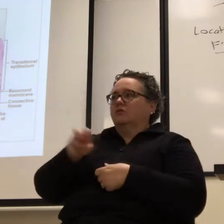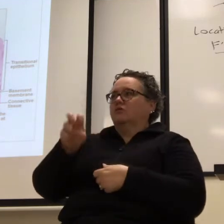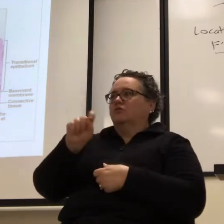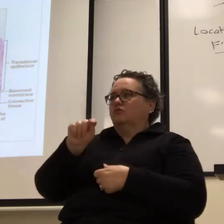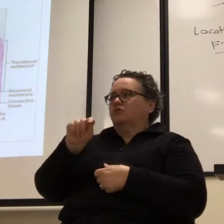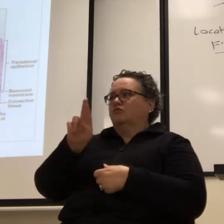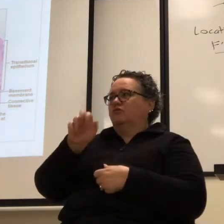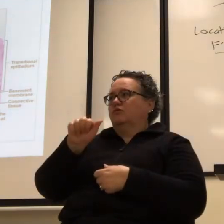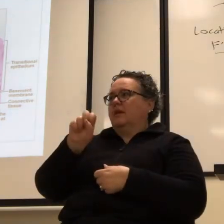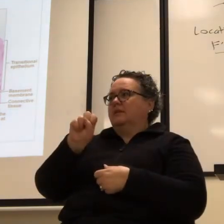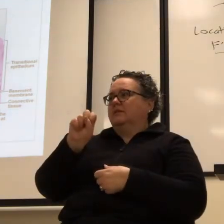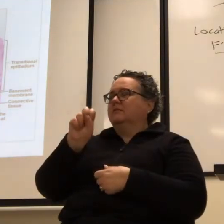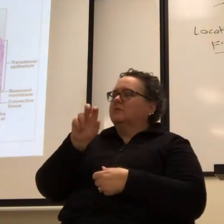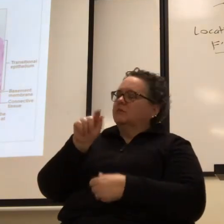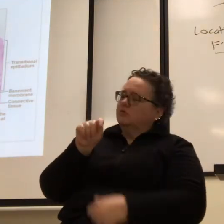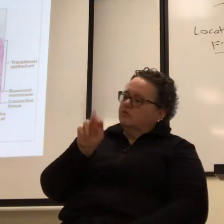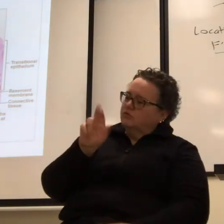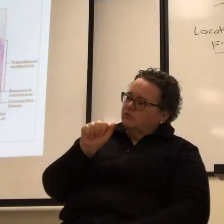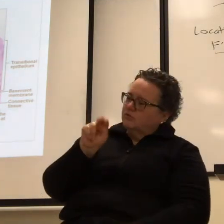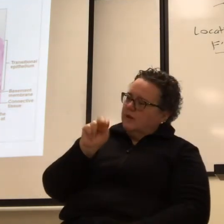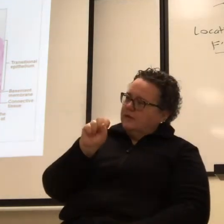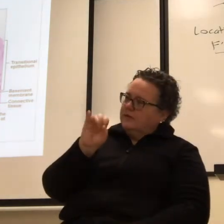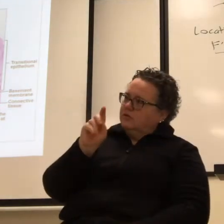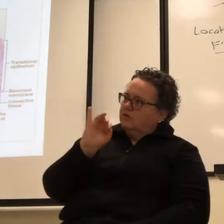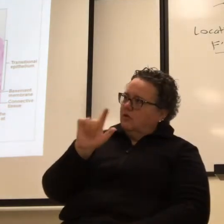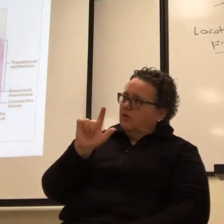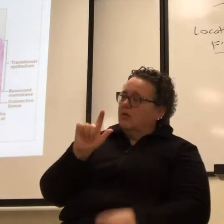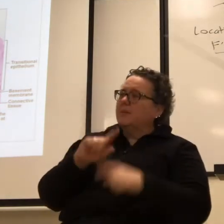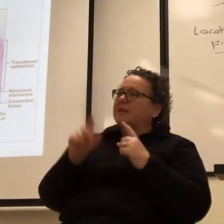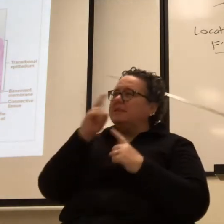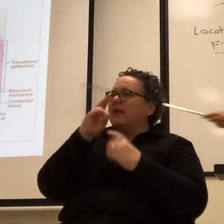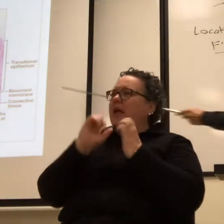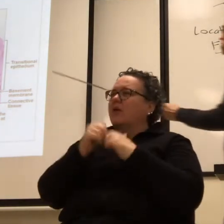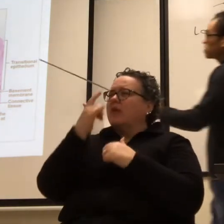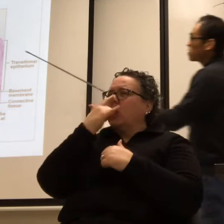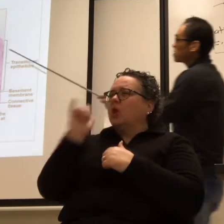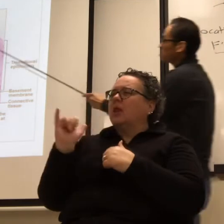cells, see how like kind of domey they are?